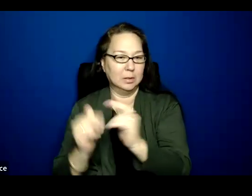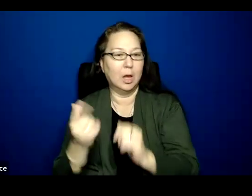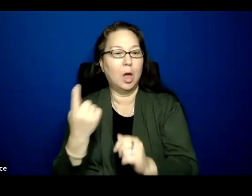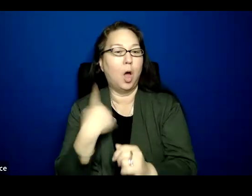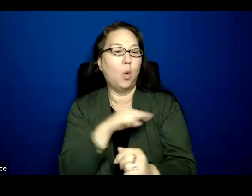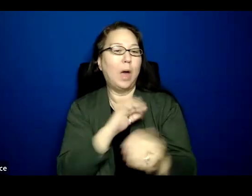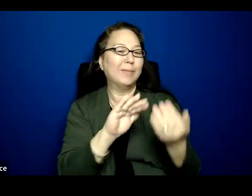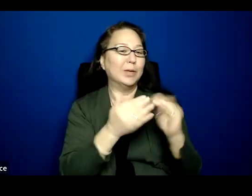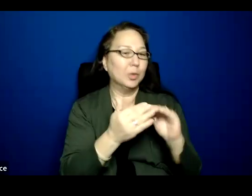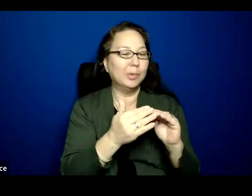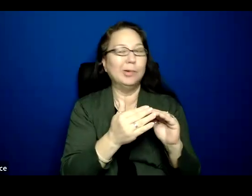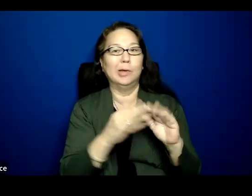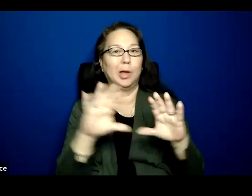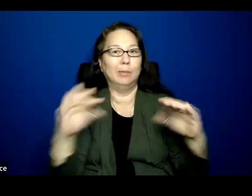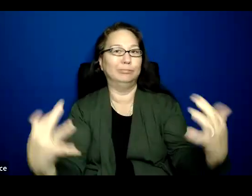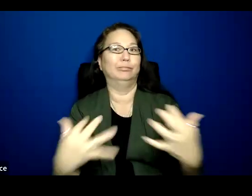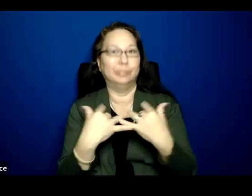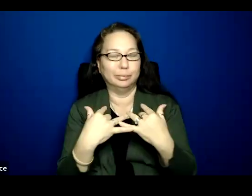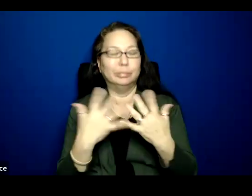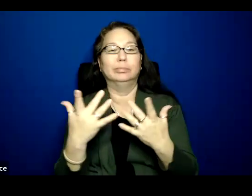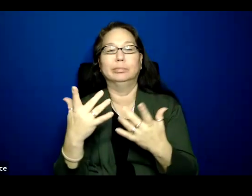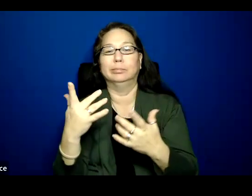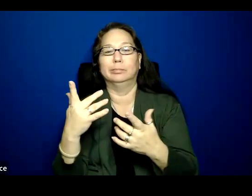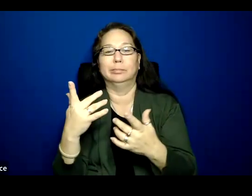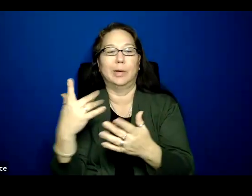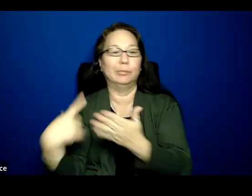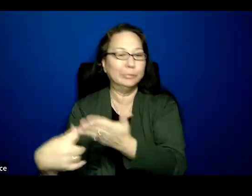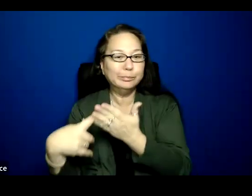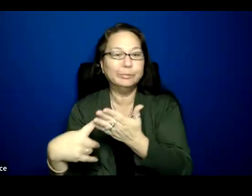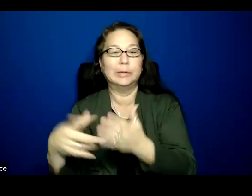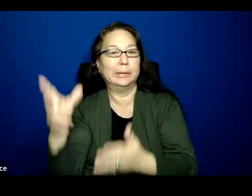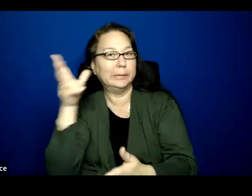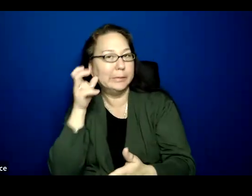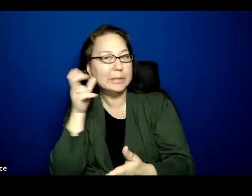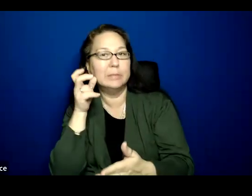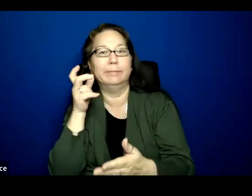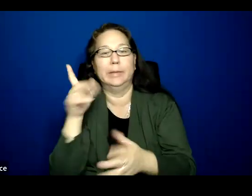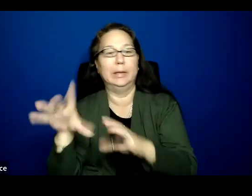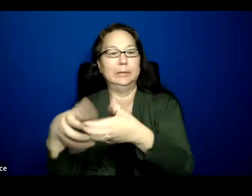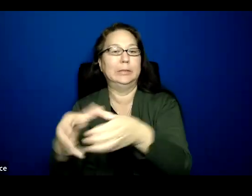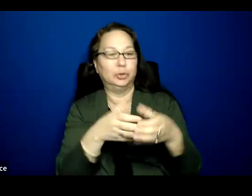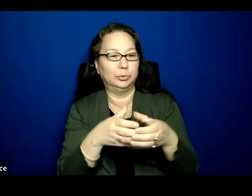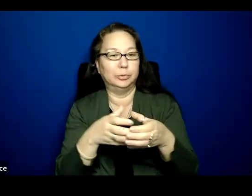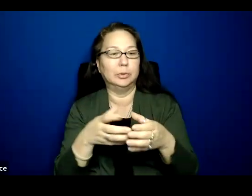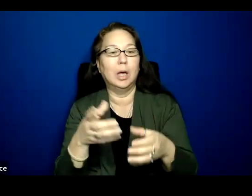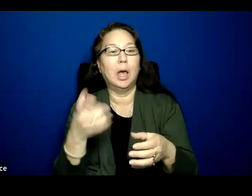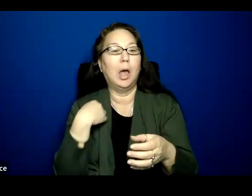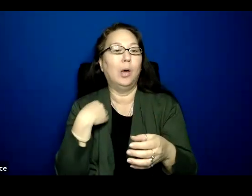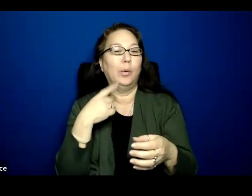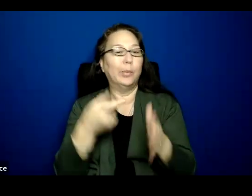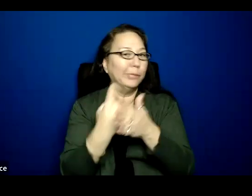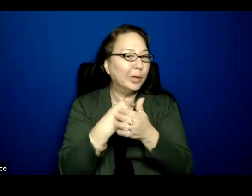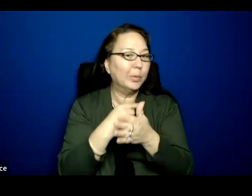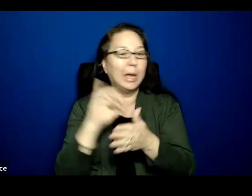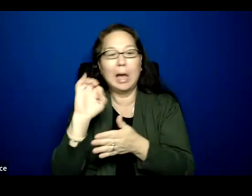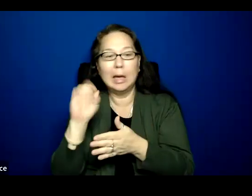listening sessions. We're also meeting with our students. We are reviewing IEPs, and we want to make sure that our students have access, but they have a